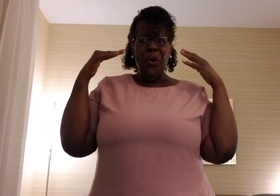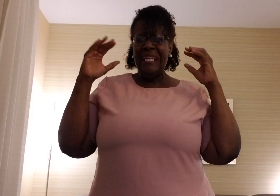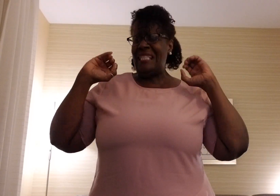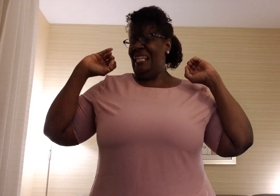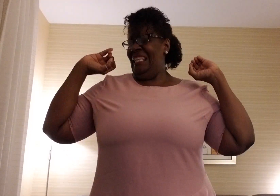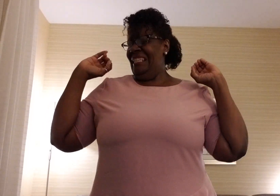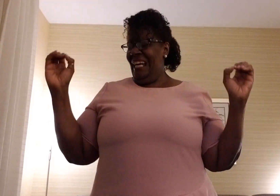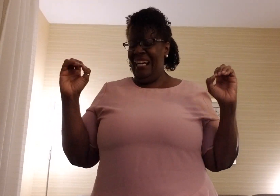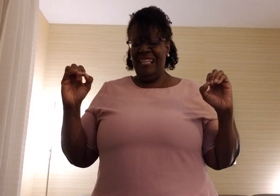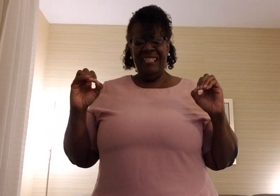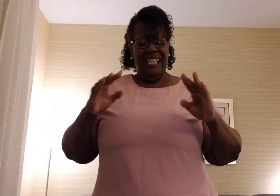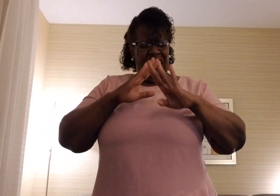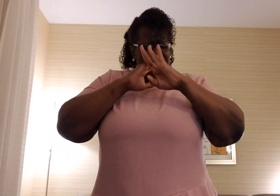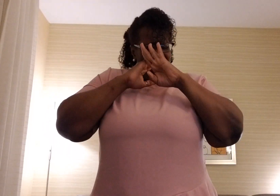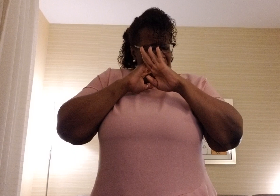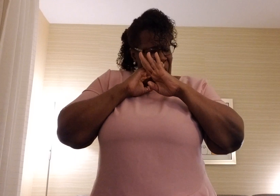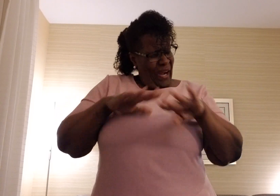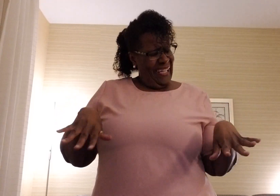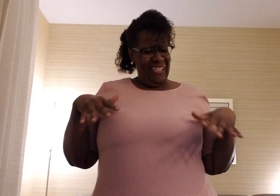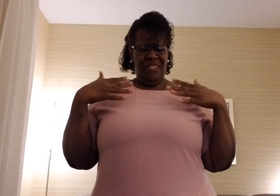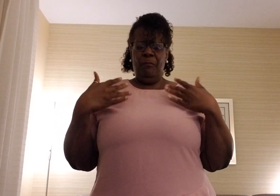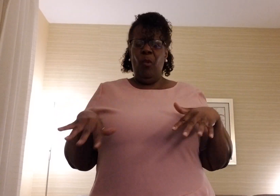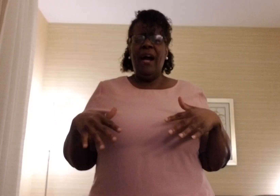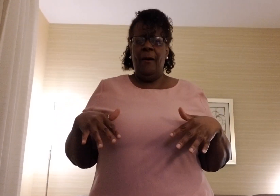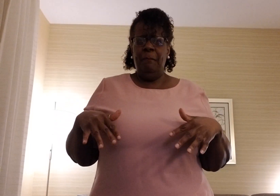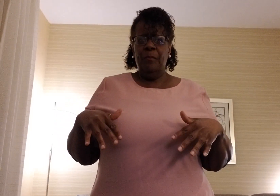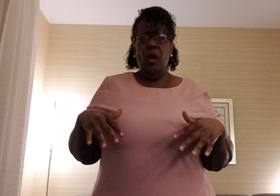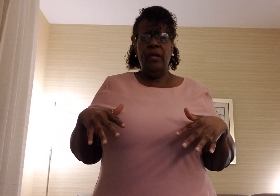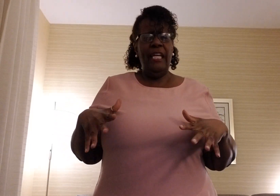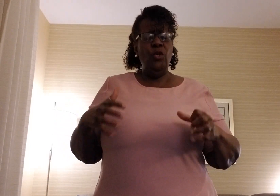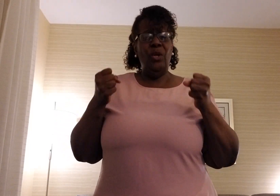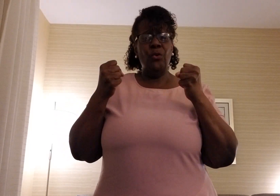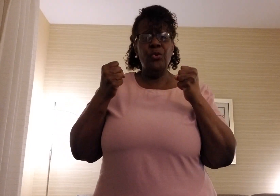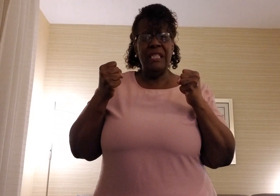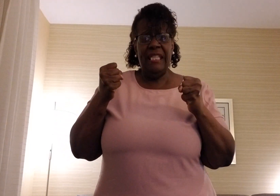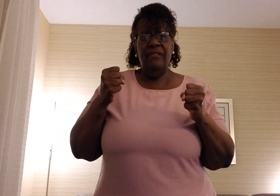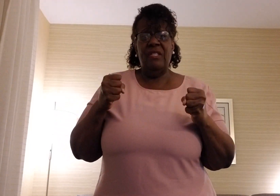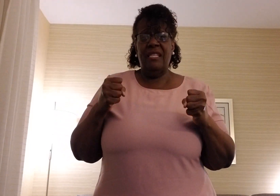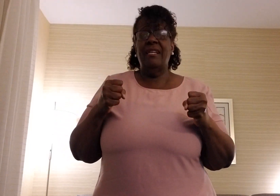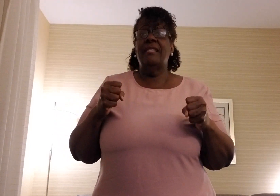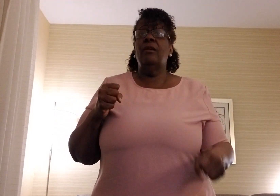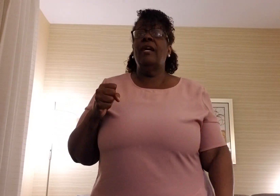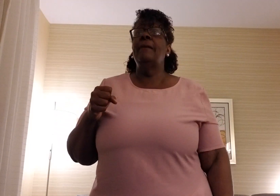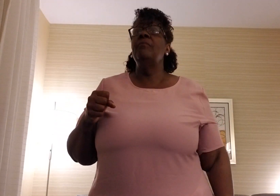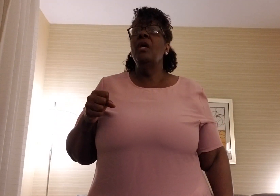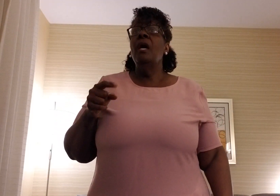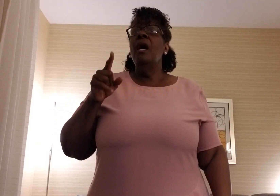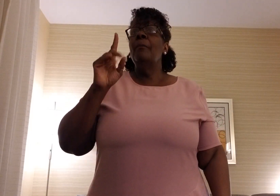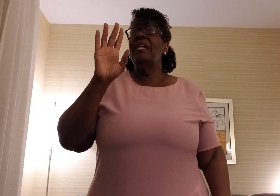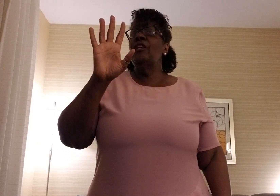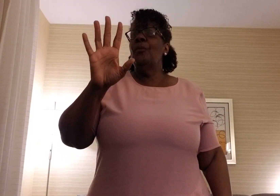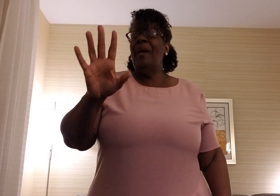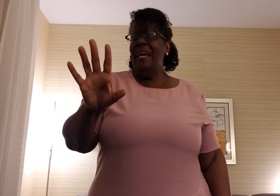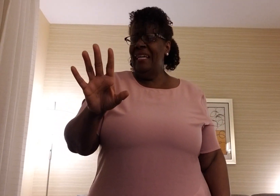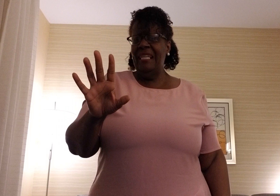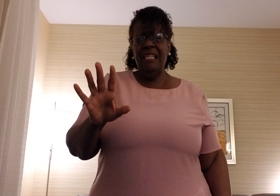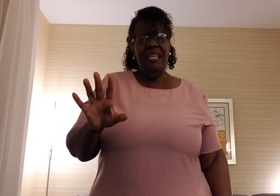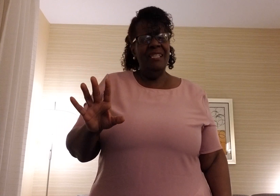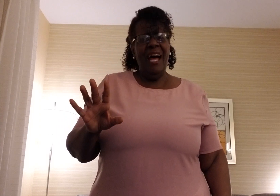Noise, not quiet. Wow. Okay? You want to really emphasize that, okay? But in your pain